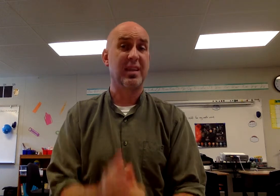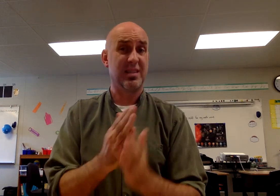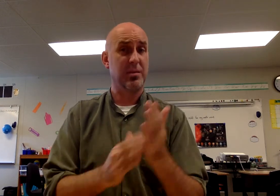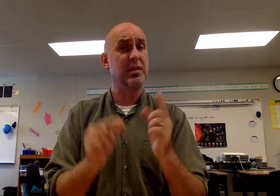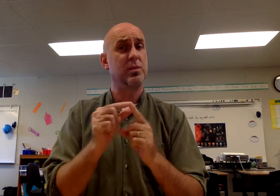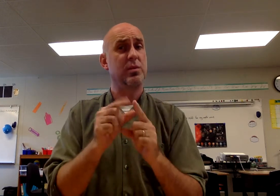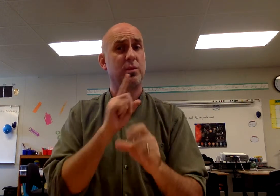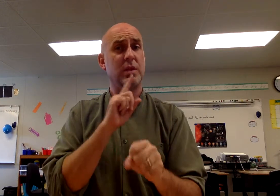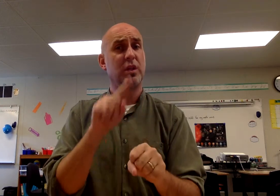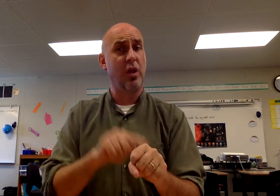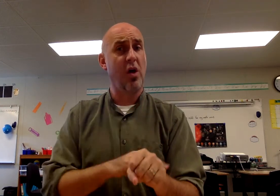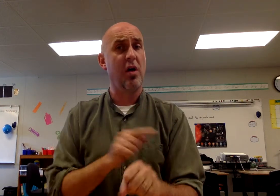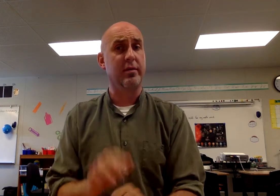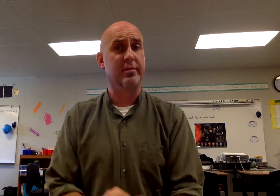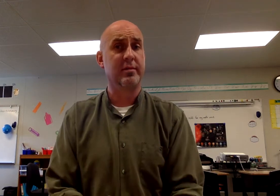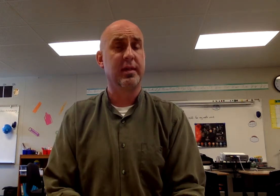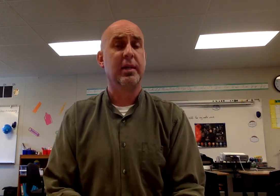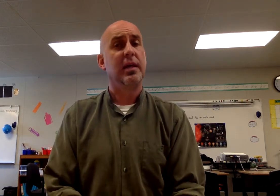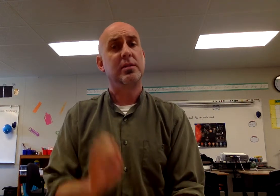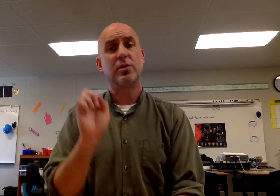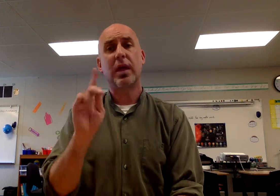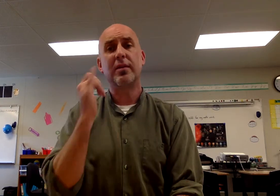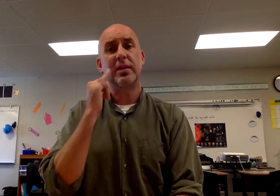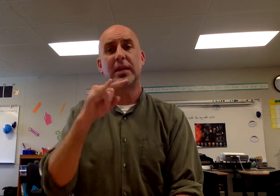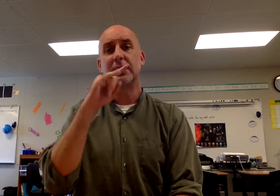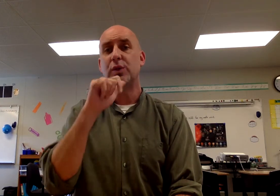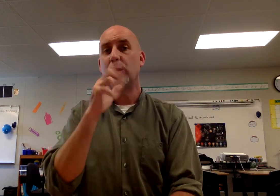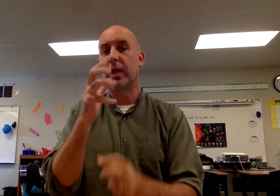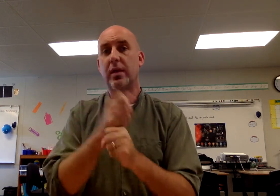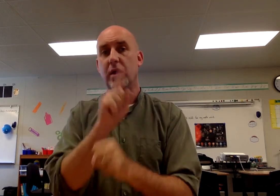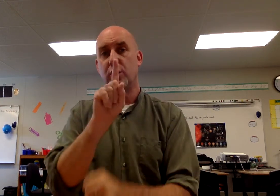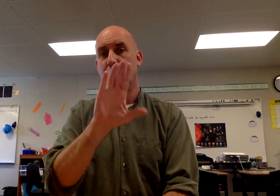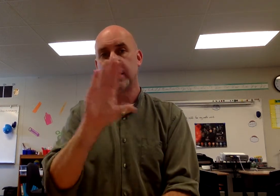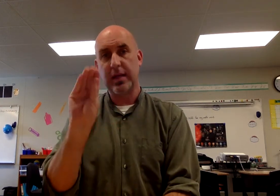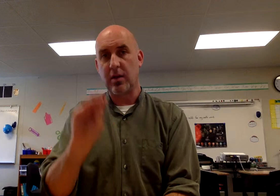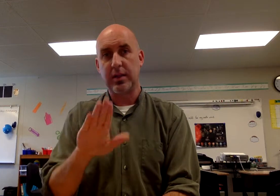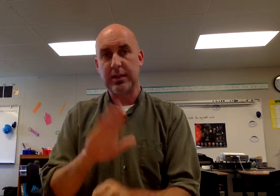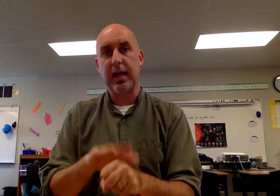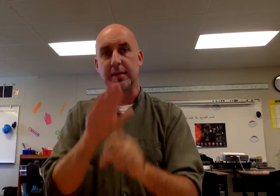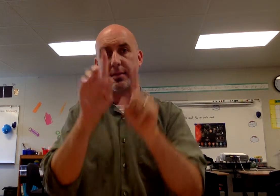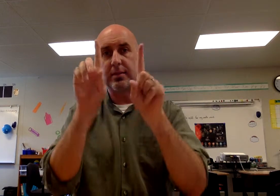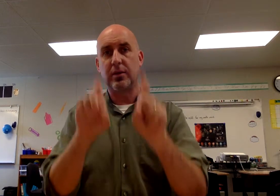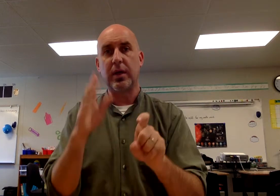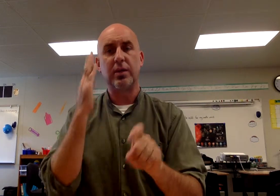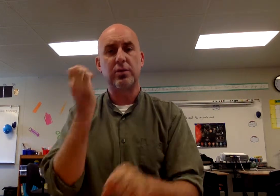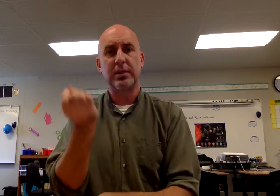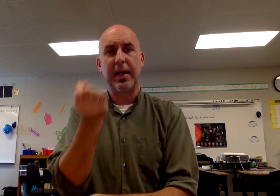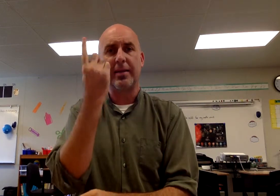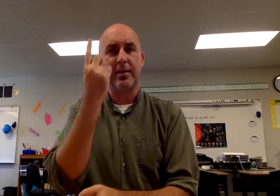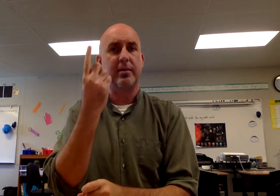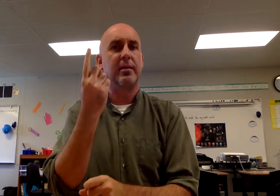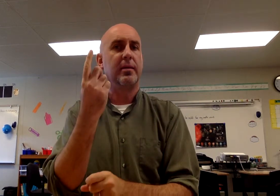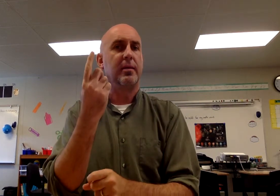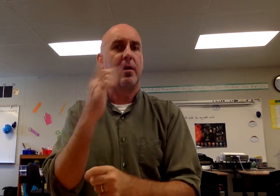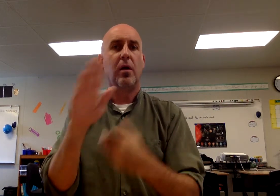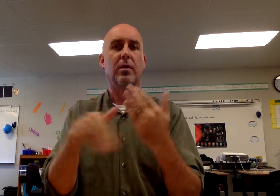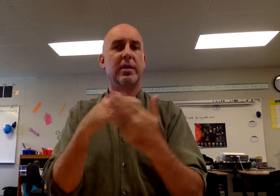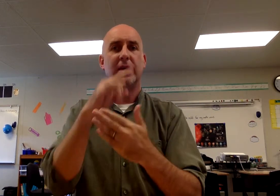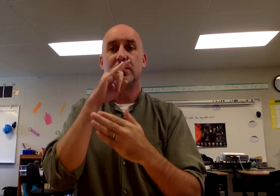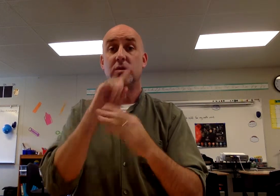Some of these words are really long, and it's okay if the kids don't get 100% on the test. I understand that all of the kids are